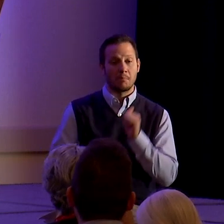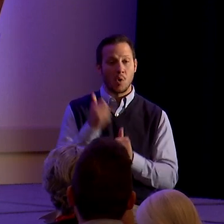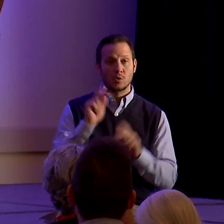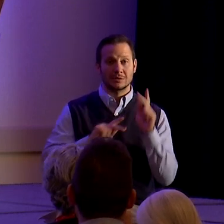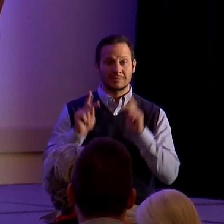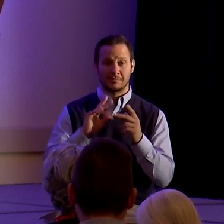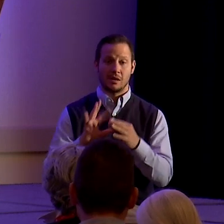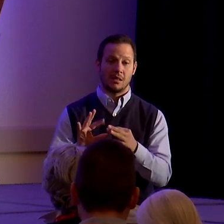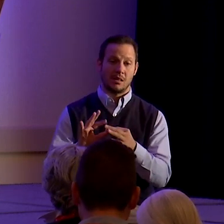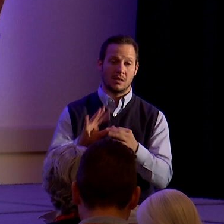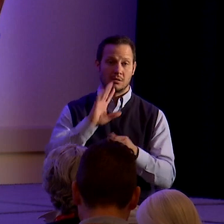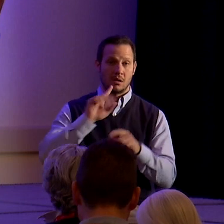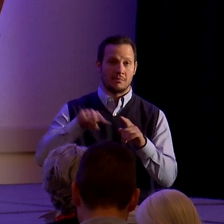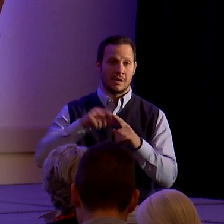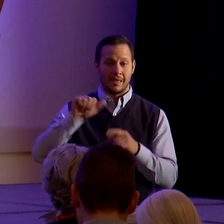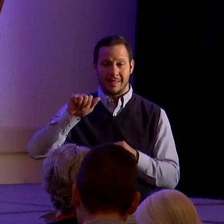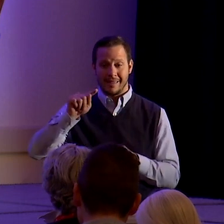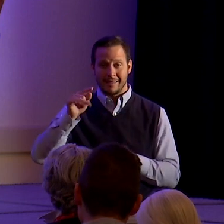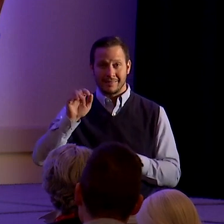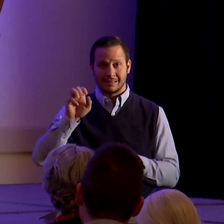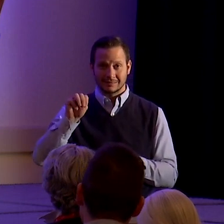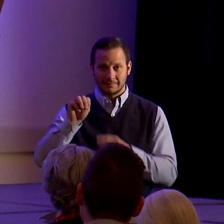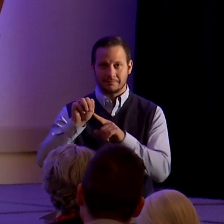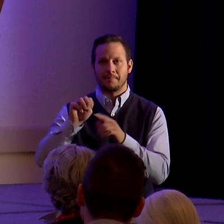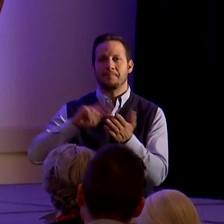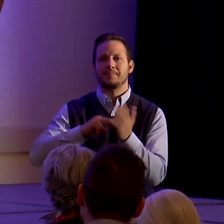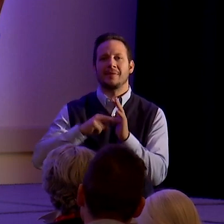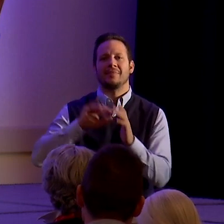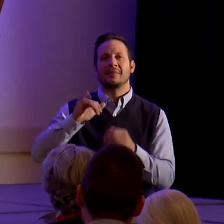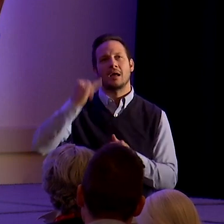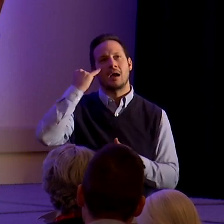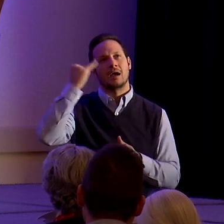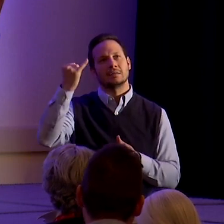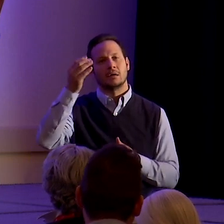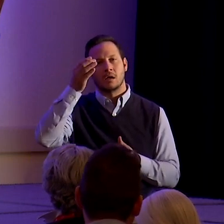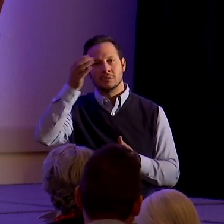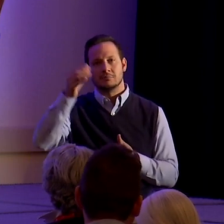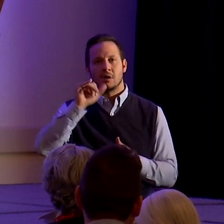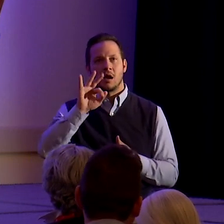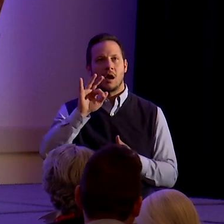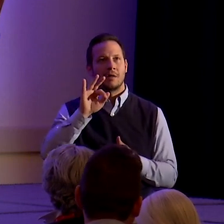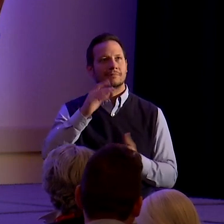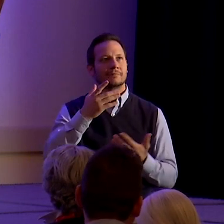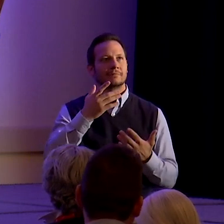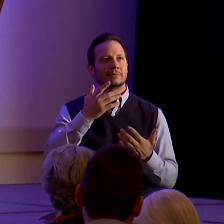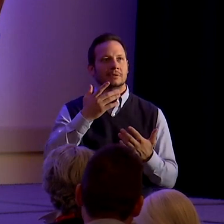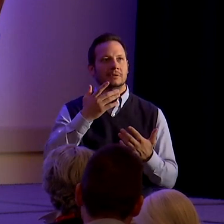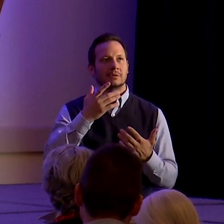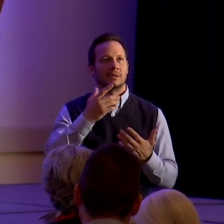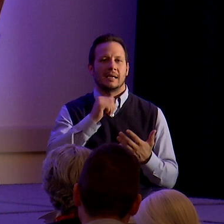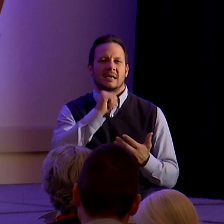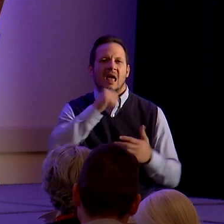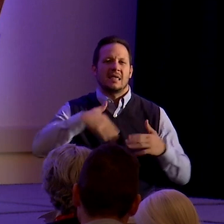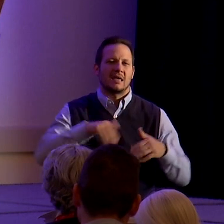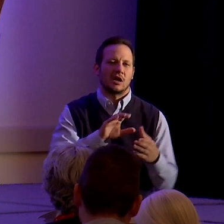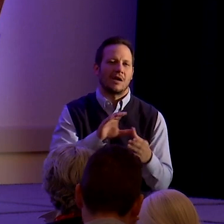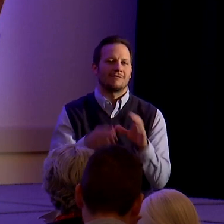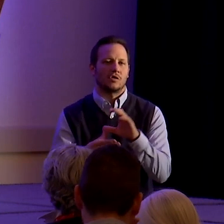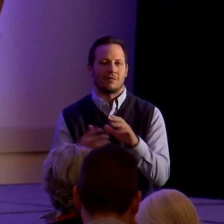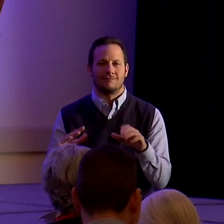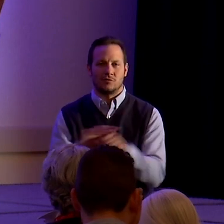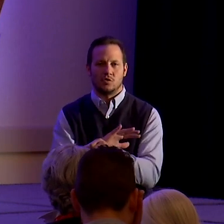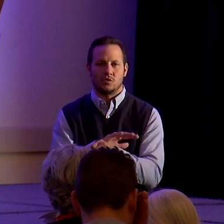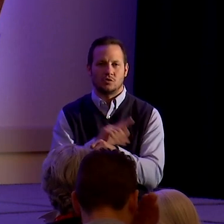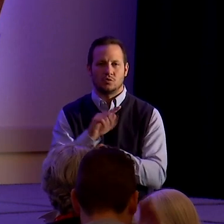about atheism, that's what they're talking about. The idea of a lack of belief in God entirely is really a foreign